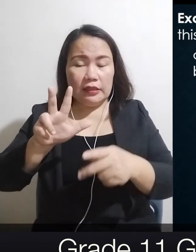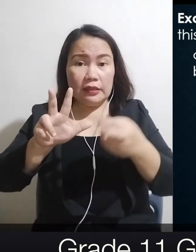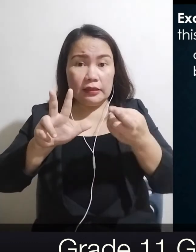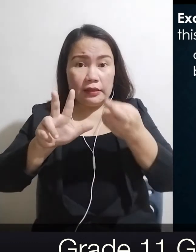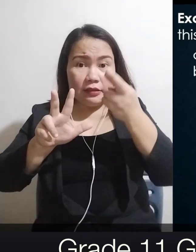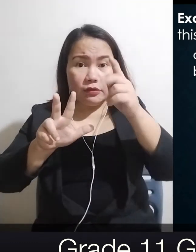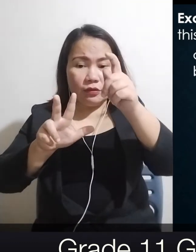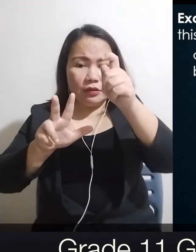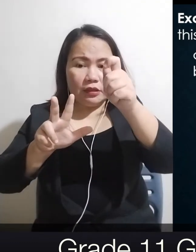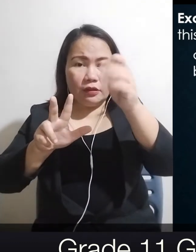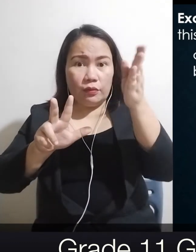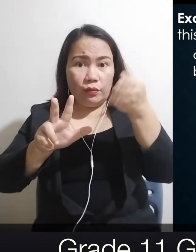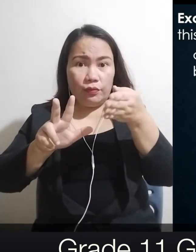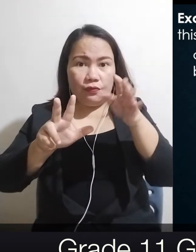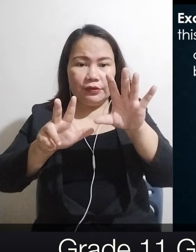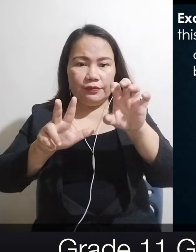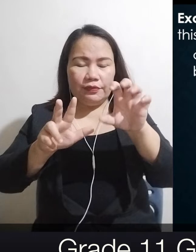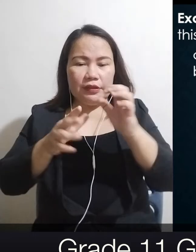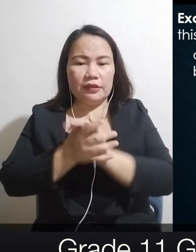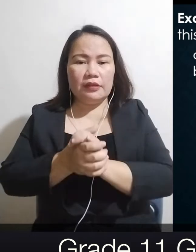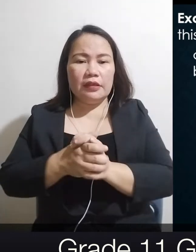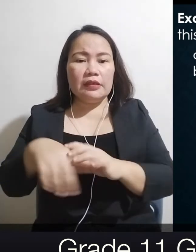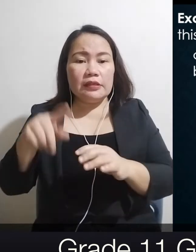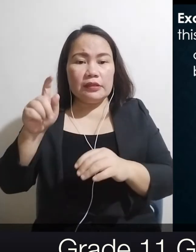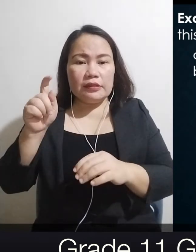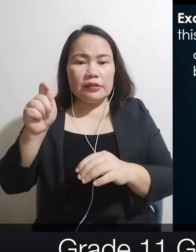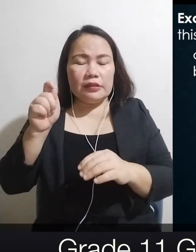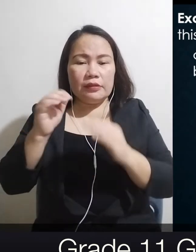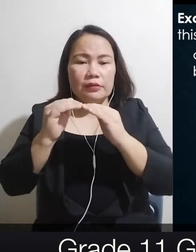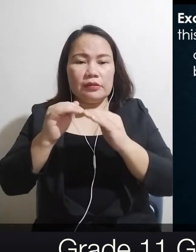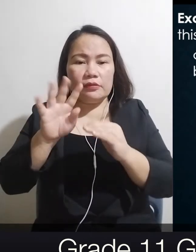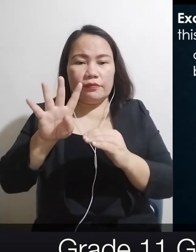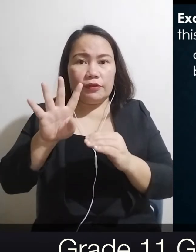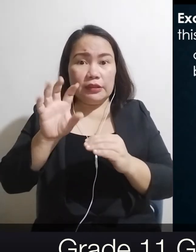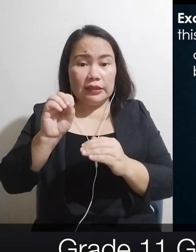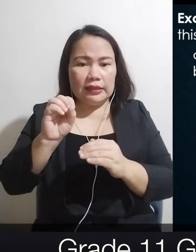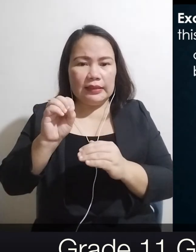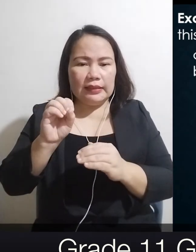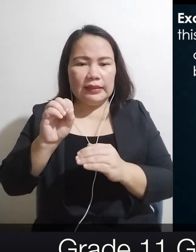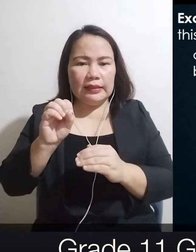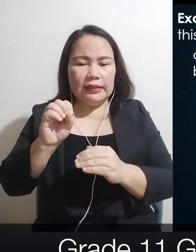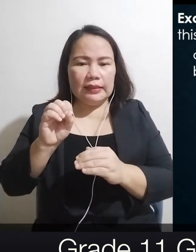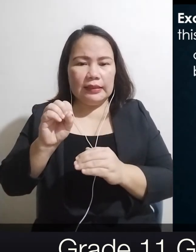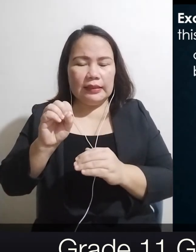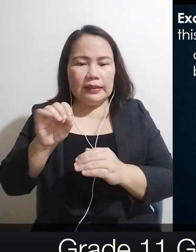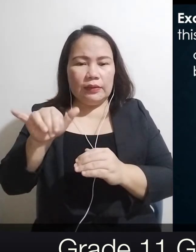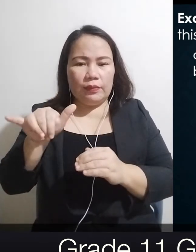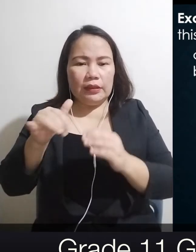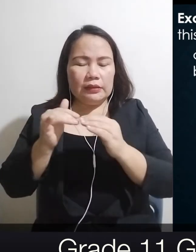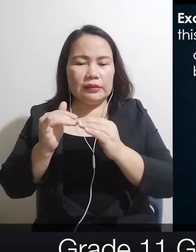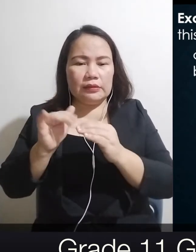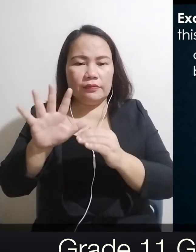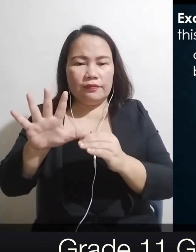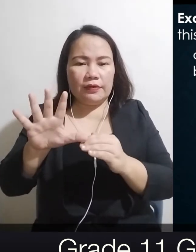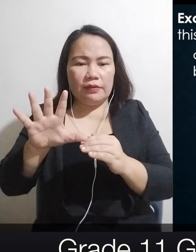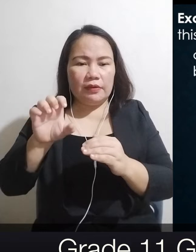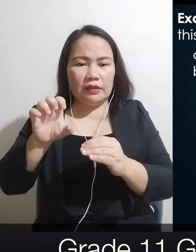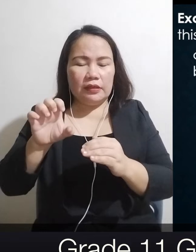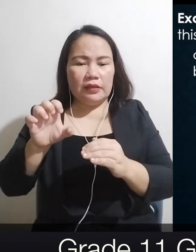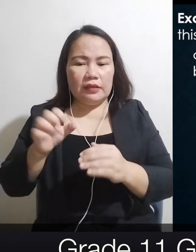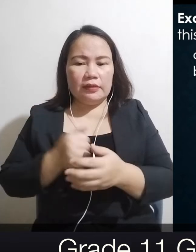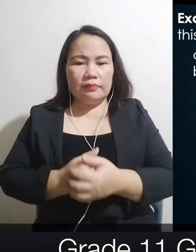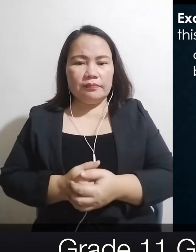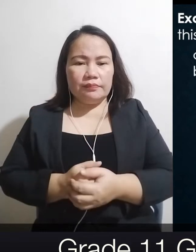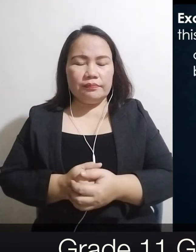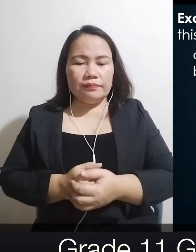in the dish after 40 days? So after 40 days, so what we're going to do is simply substitute on the